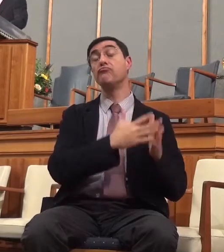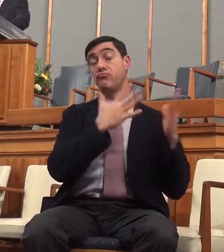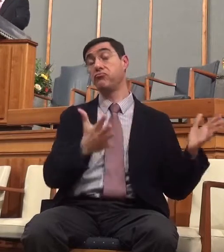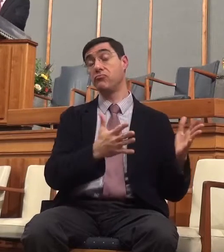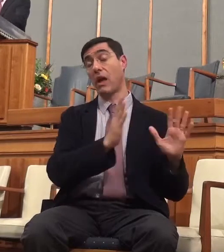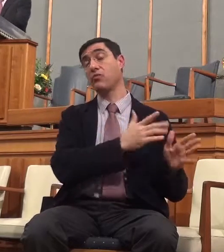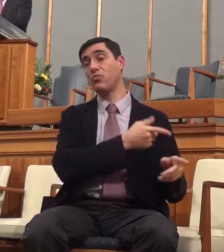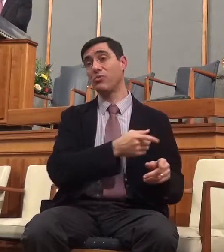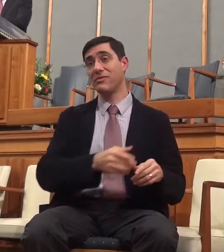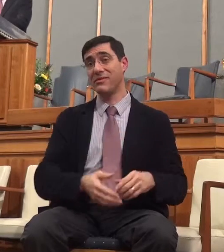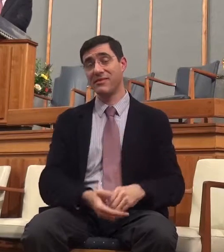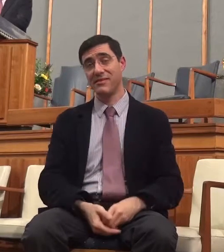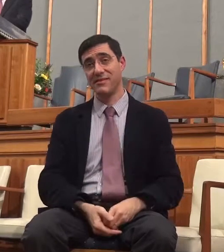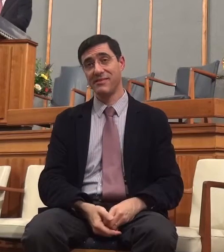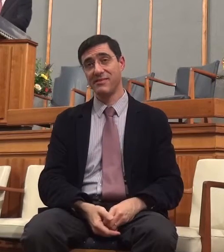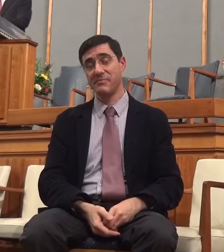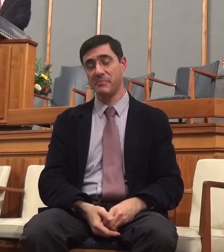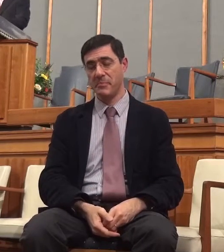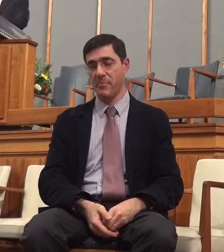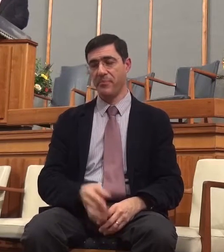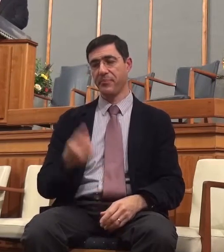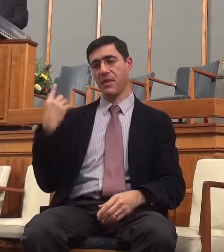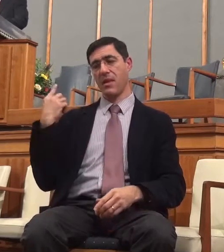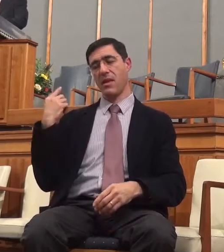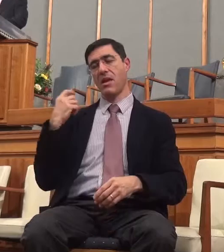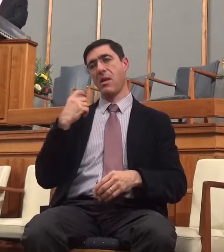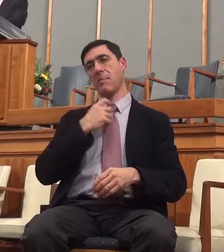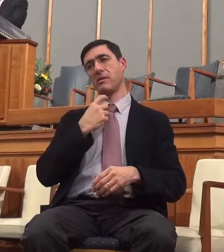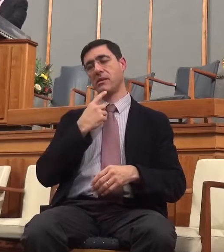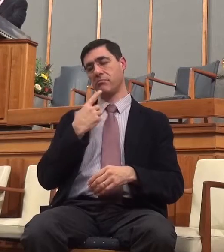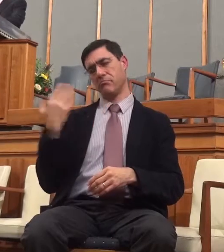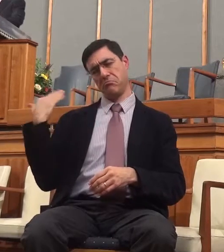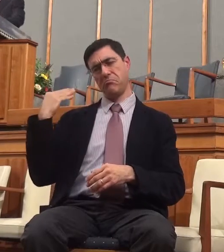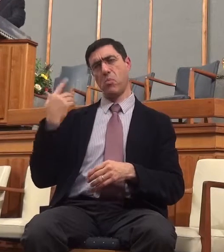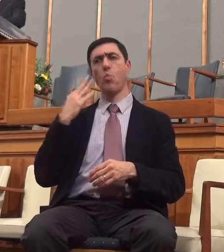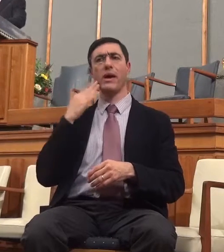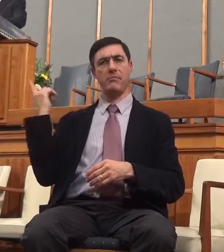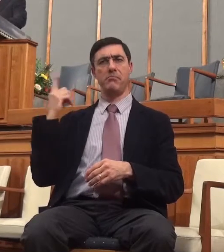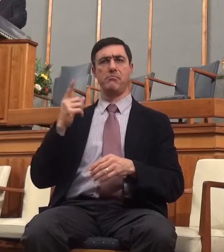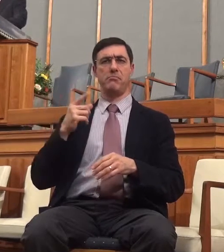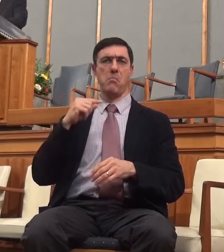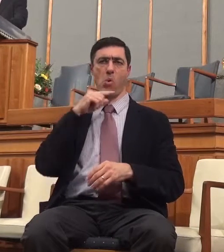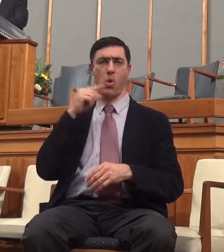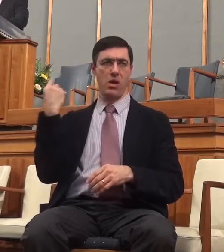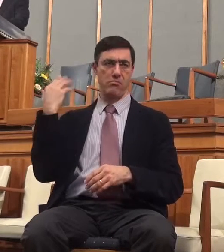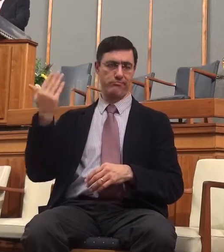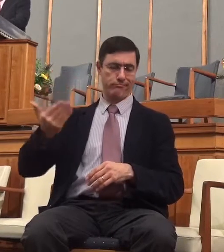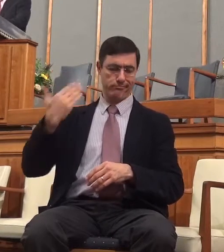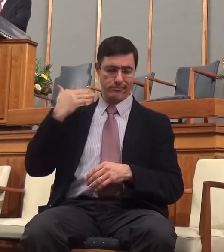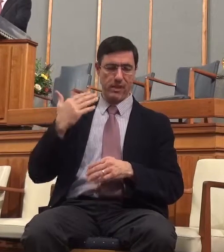often say this, but when I was a boy, they used to teach us at school, again, it's going to make me seem